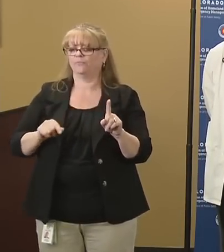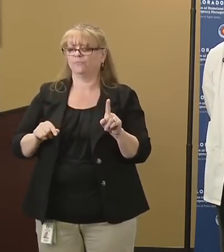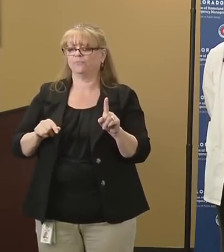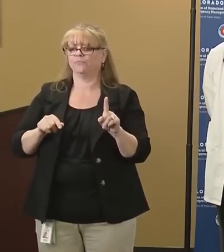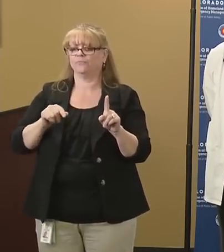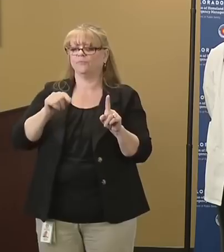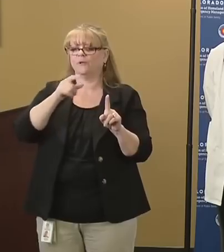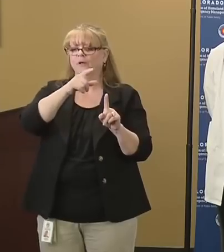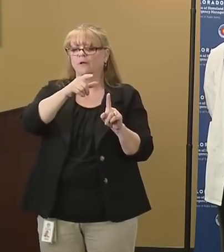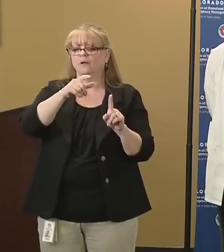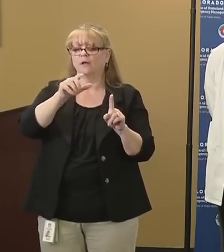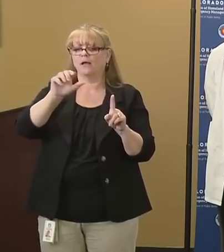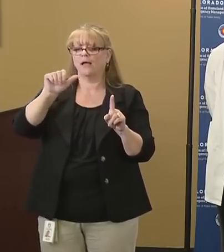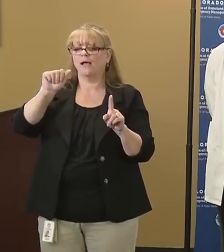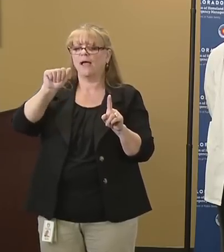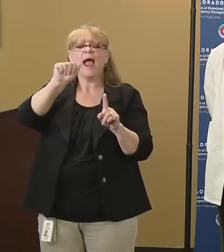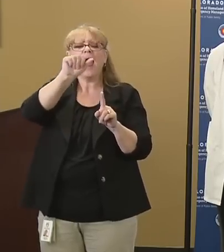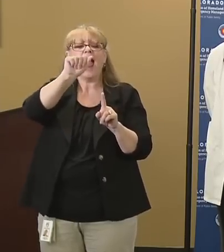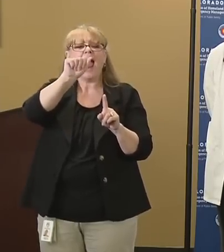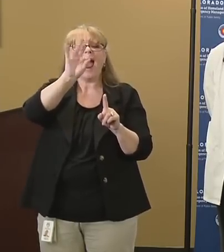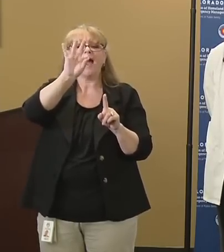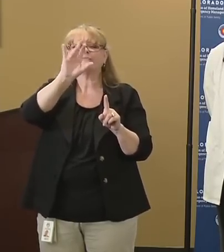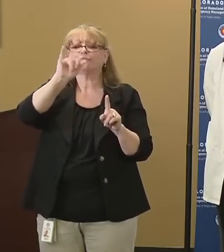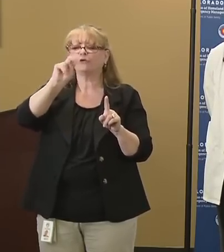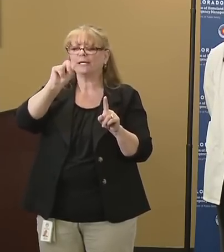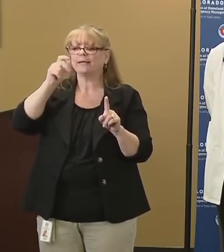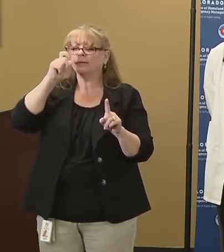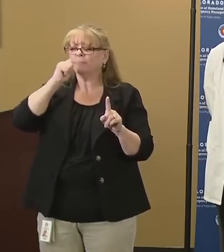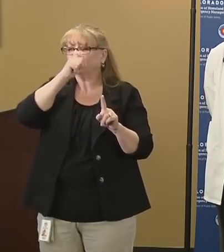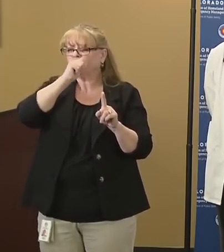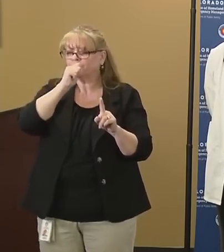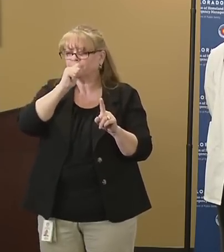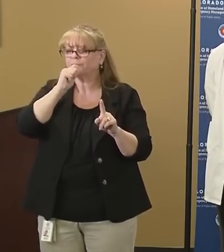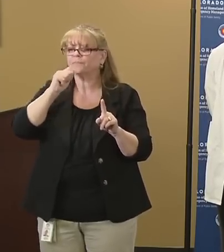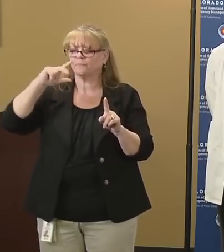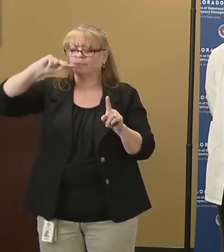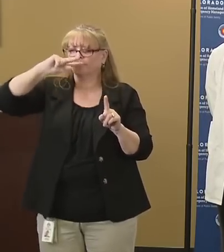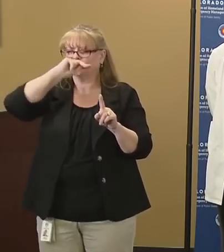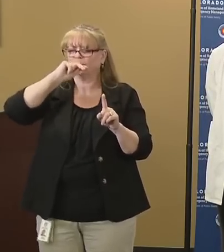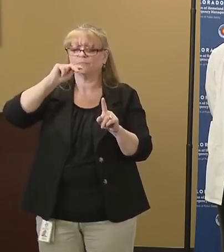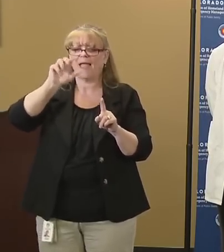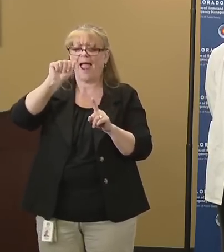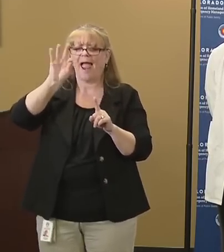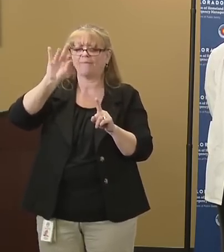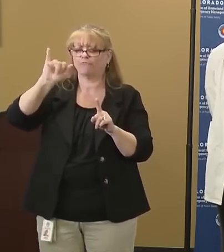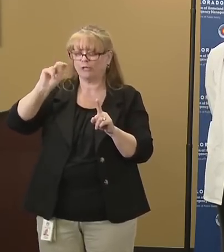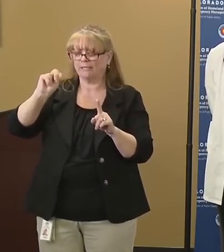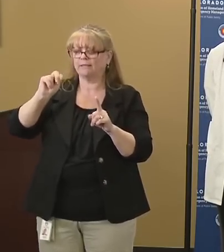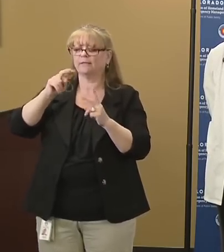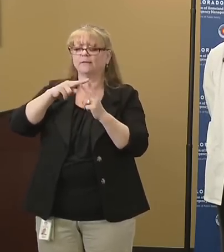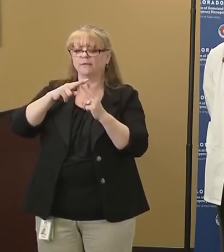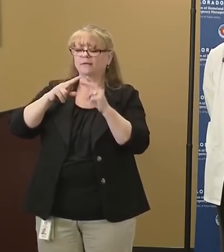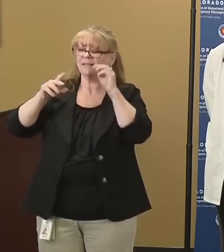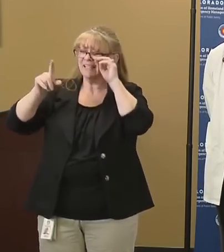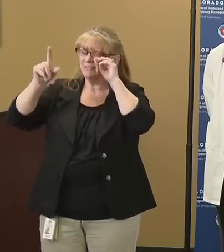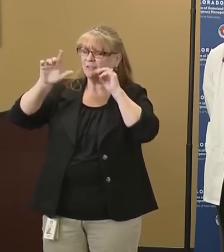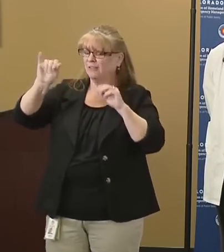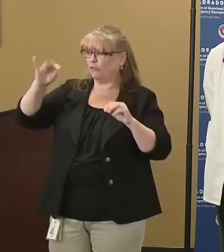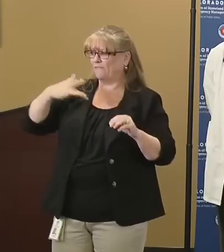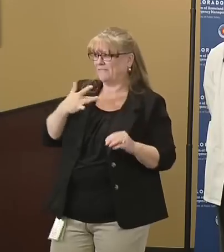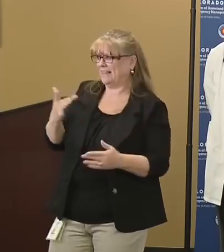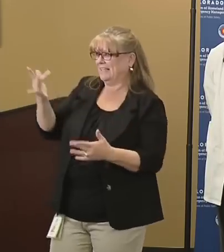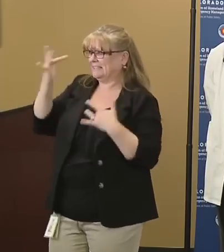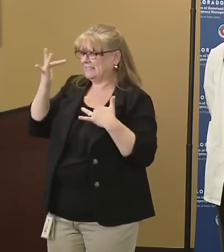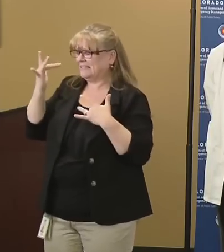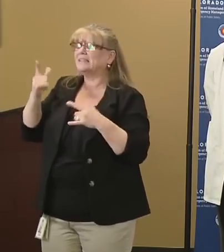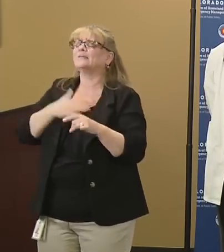things. But you don't need, unless you need medical attention, you shouldn't go out. I mean, for a couple reasons. You don't need to put others at risk of exposure by